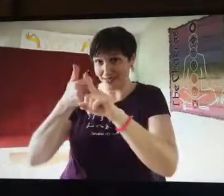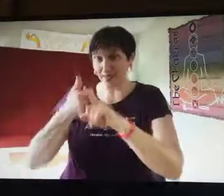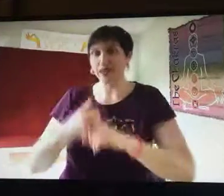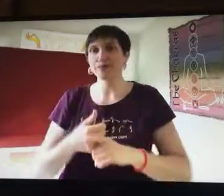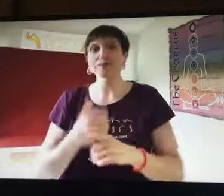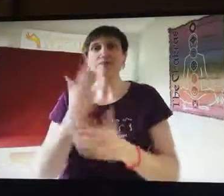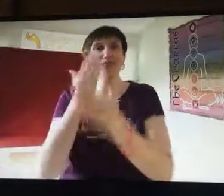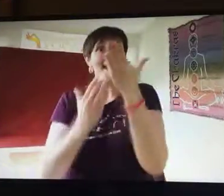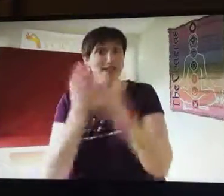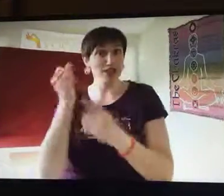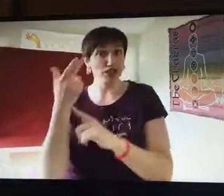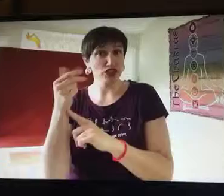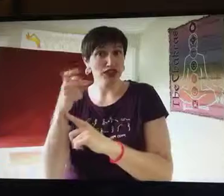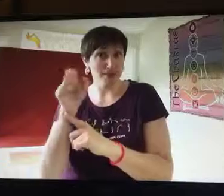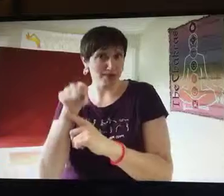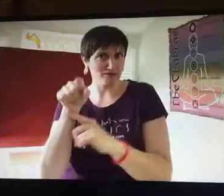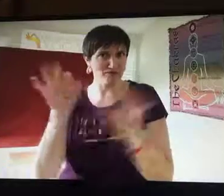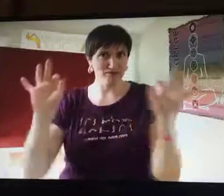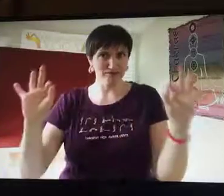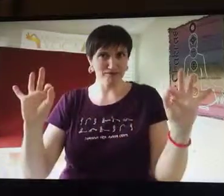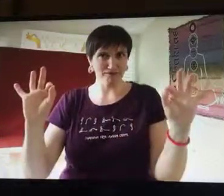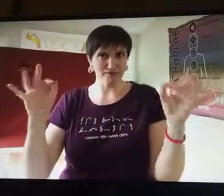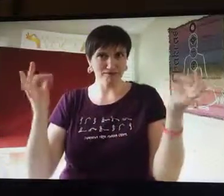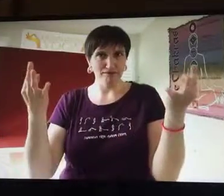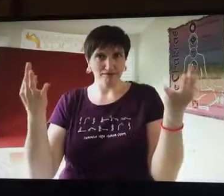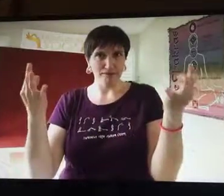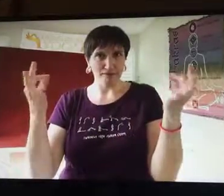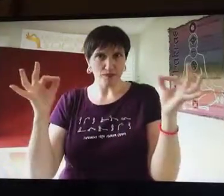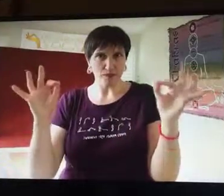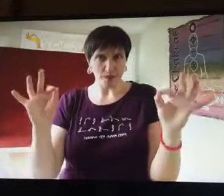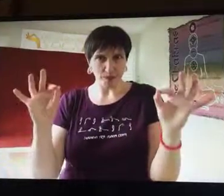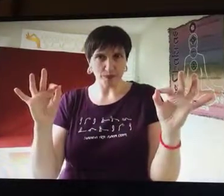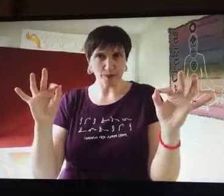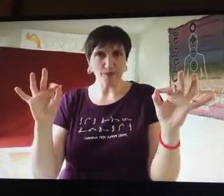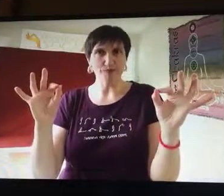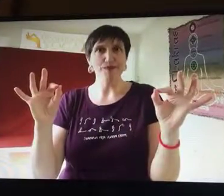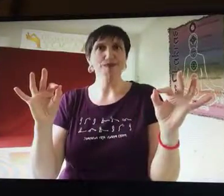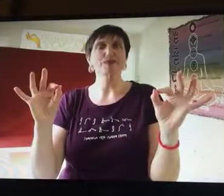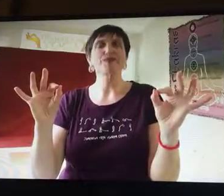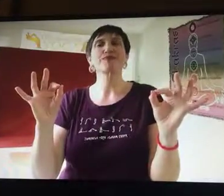Breaking down that sign, the hand shape. This is the hand shape.